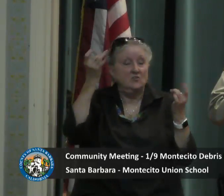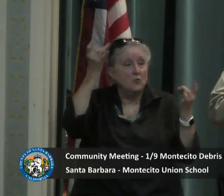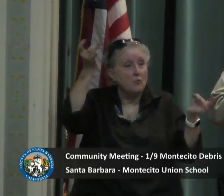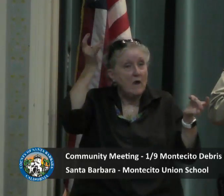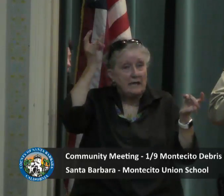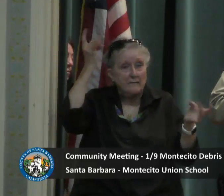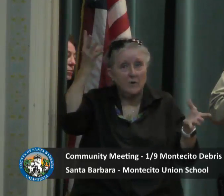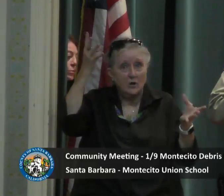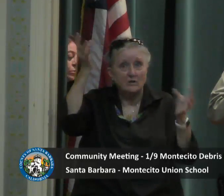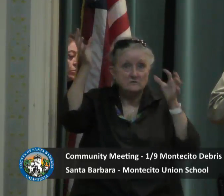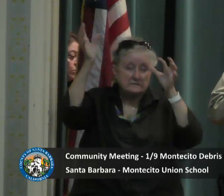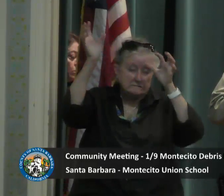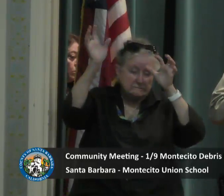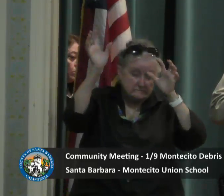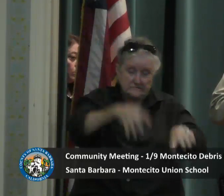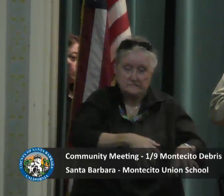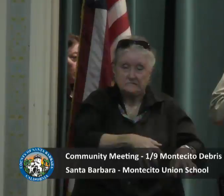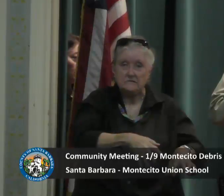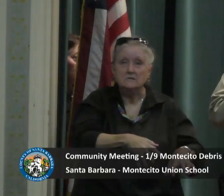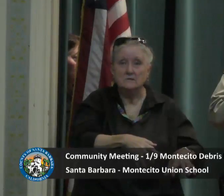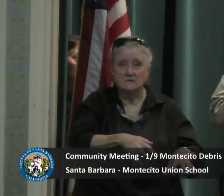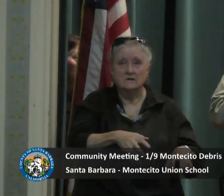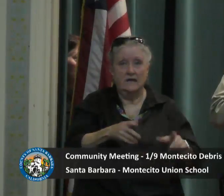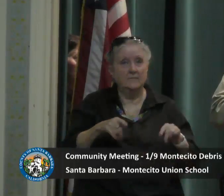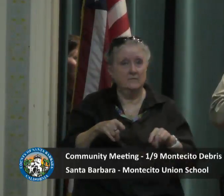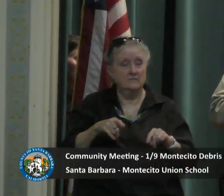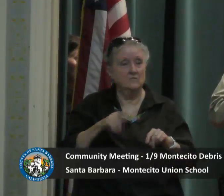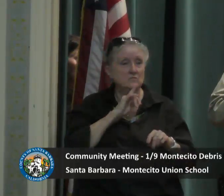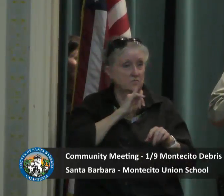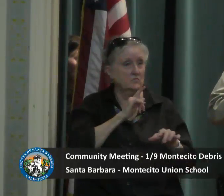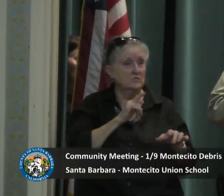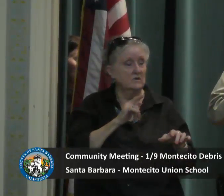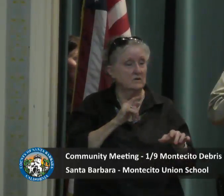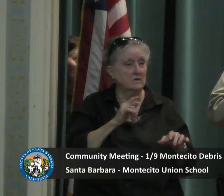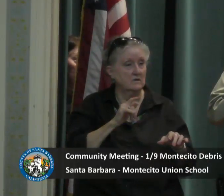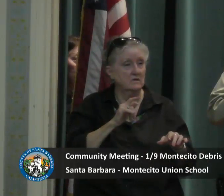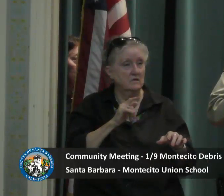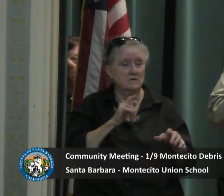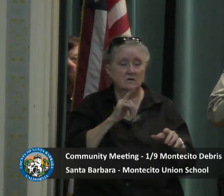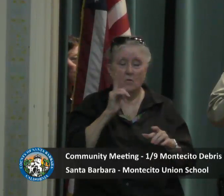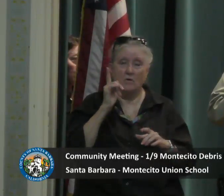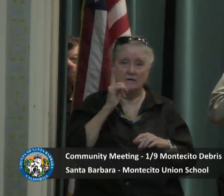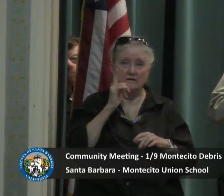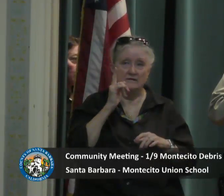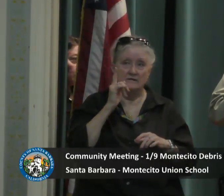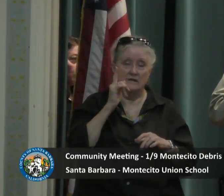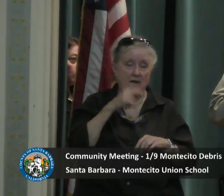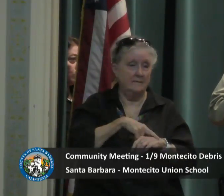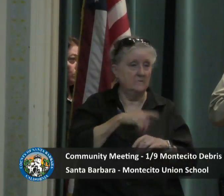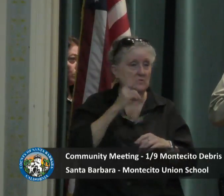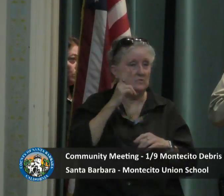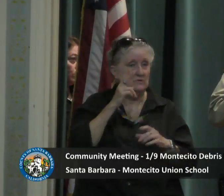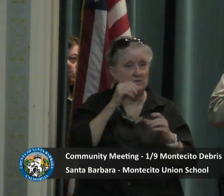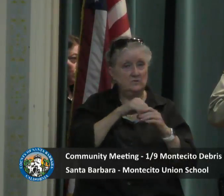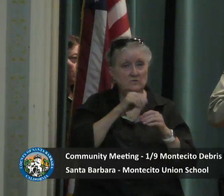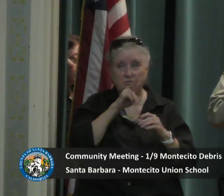incredible event that occurred that was truly a once in 200-year event.